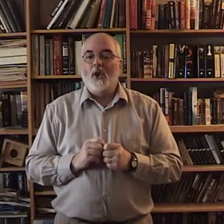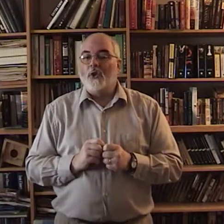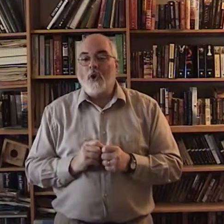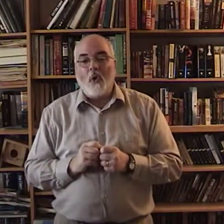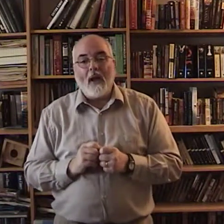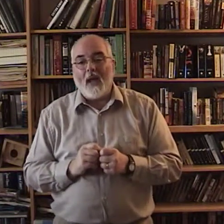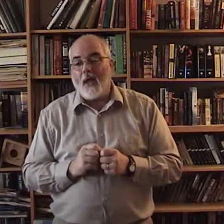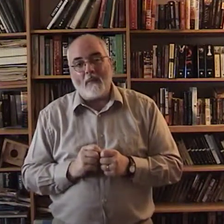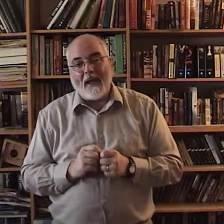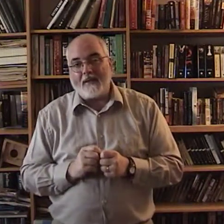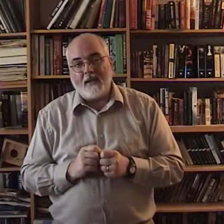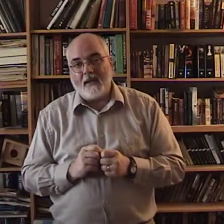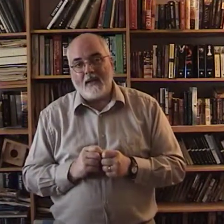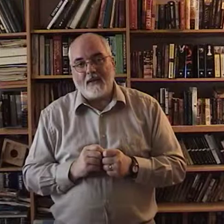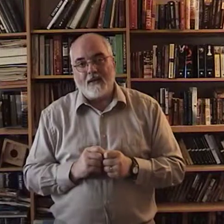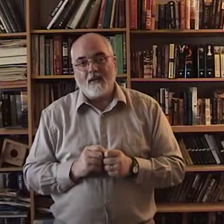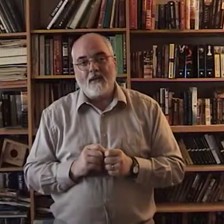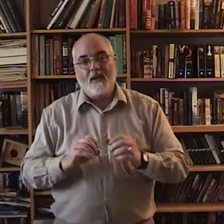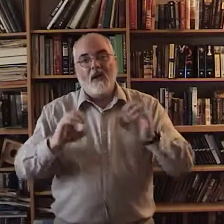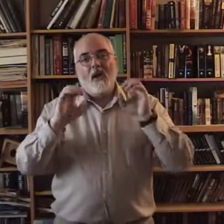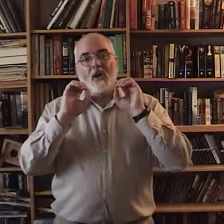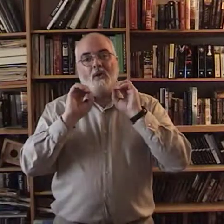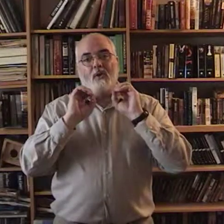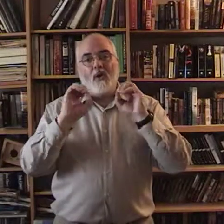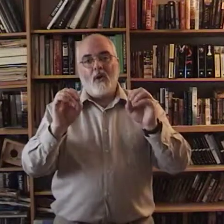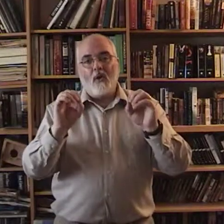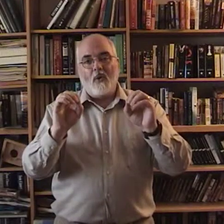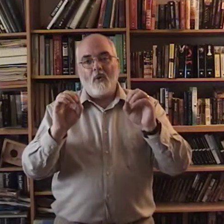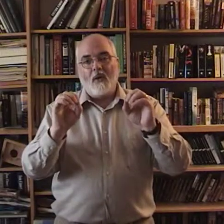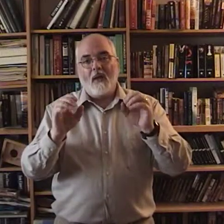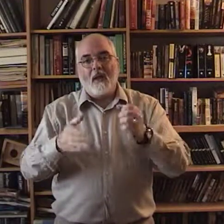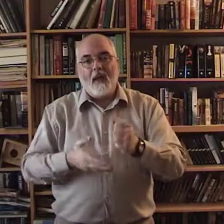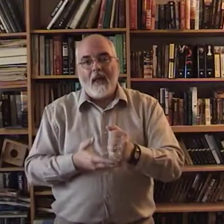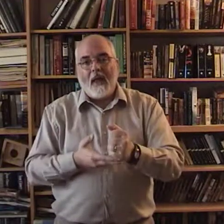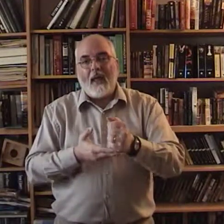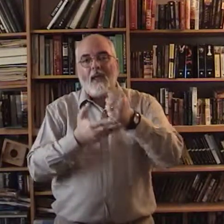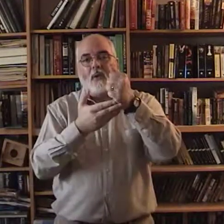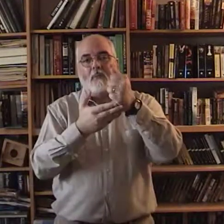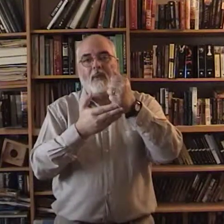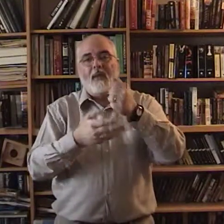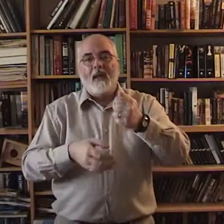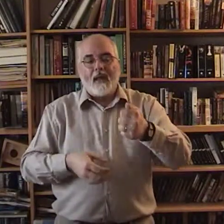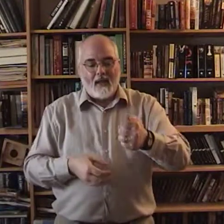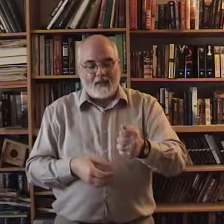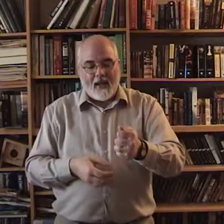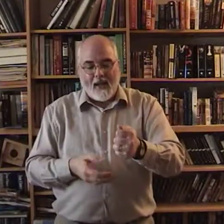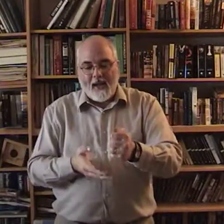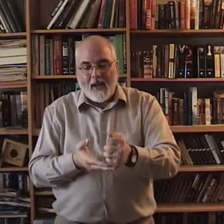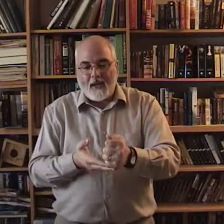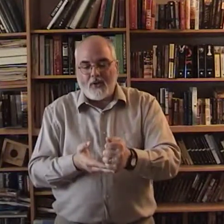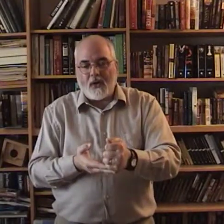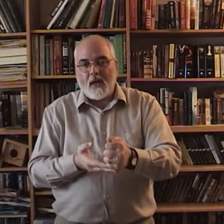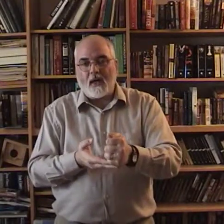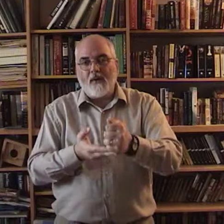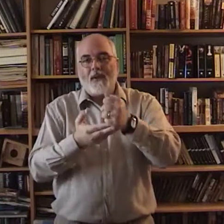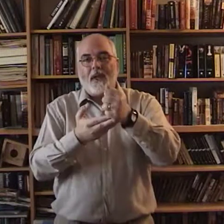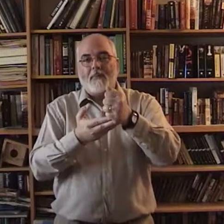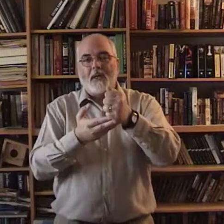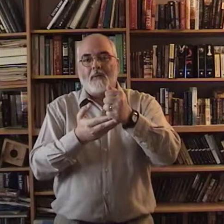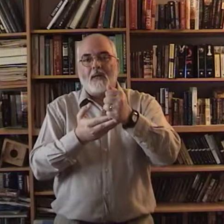no help at the end. No help. It's an A hand and you kind of lift it up a little bit,